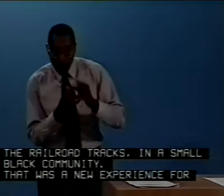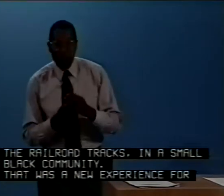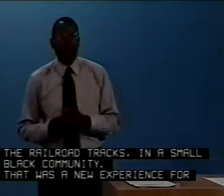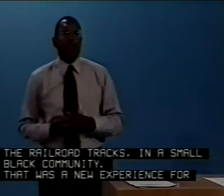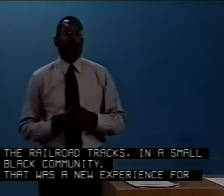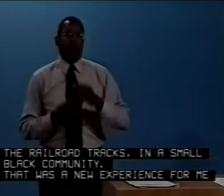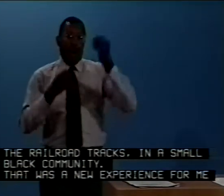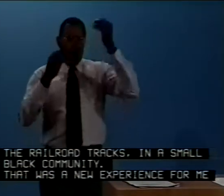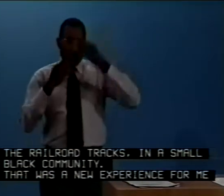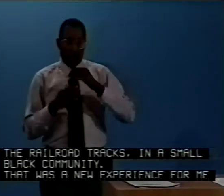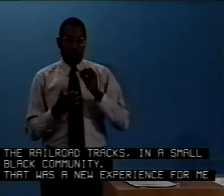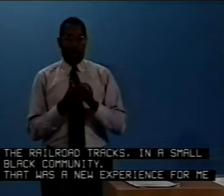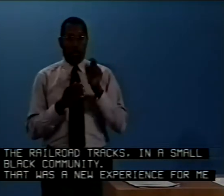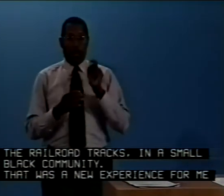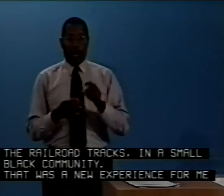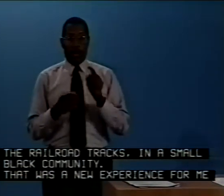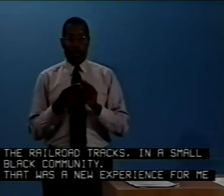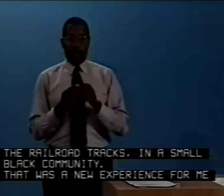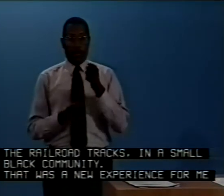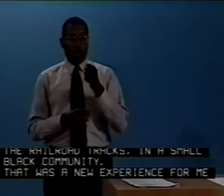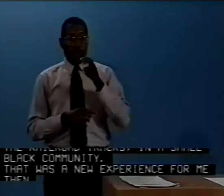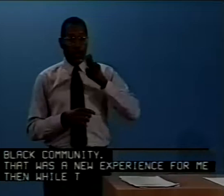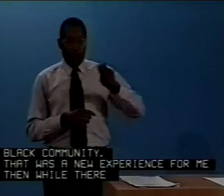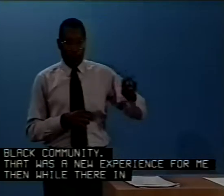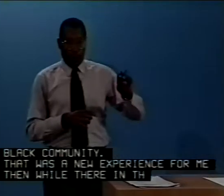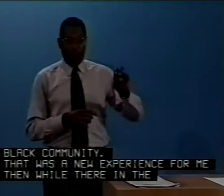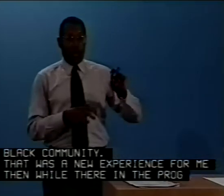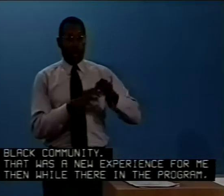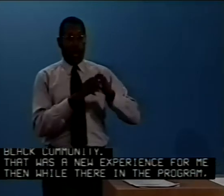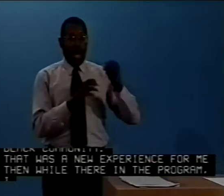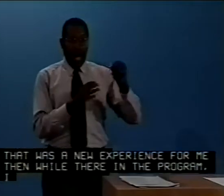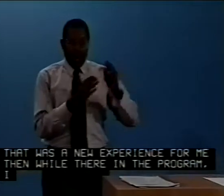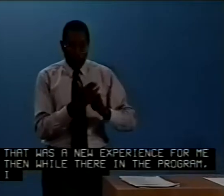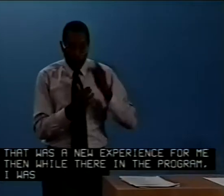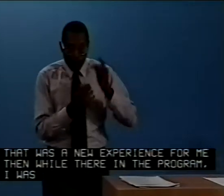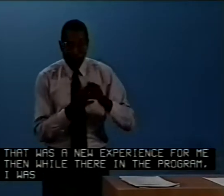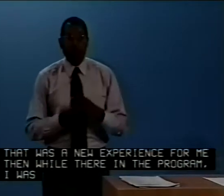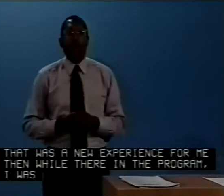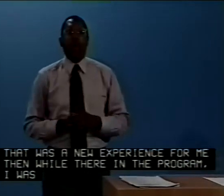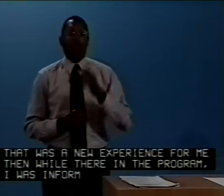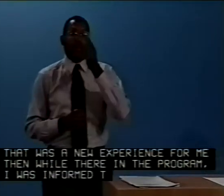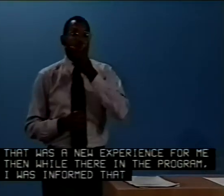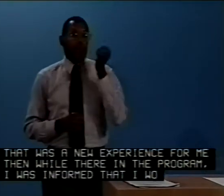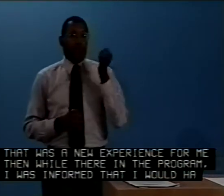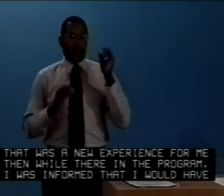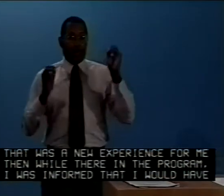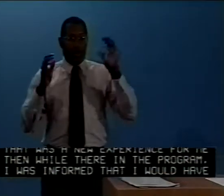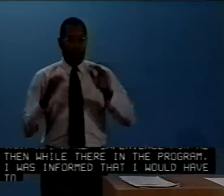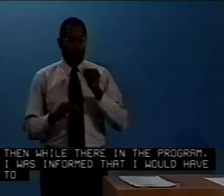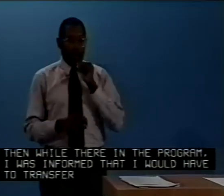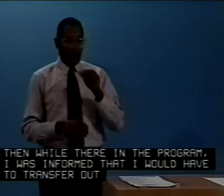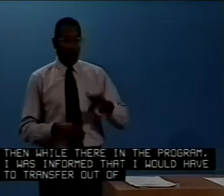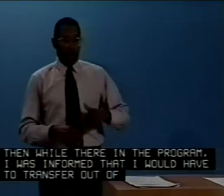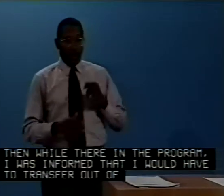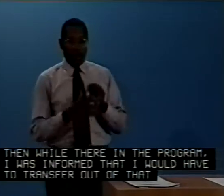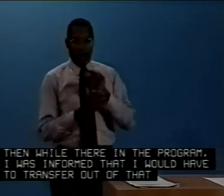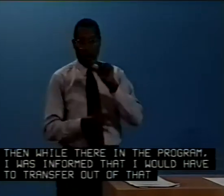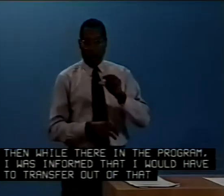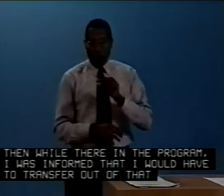And then while there in the program, I was informed that I would have to transfer out of that particular program because the professor did